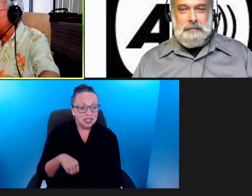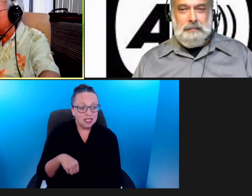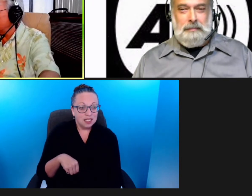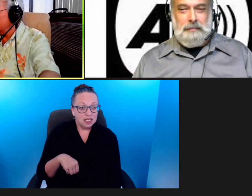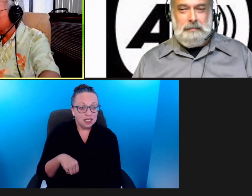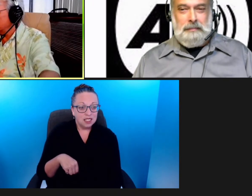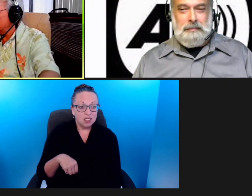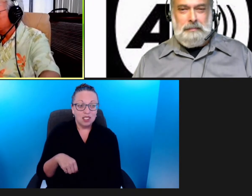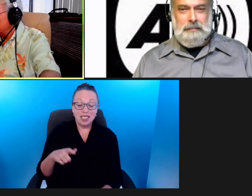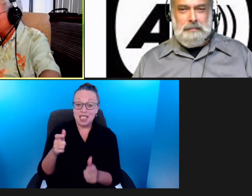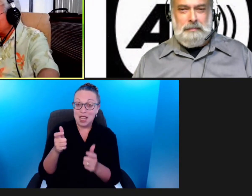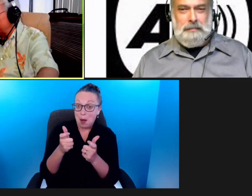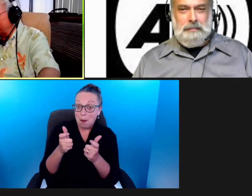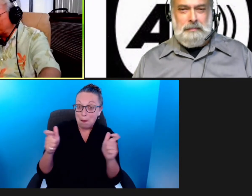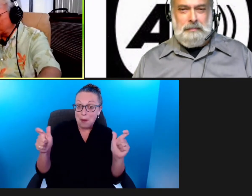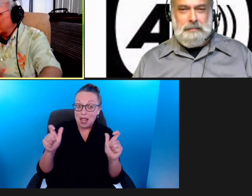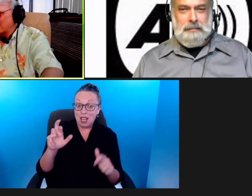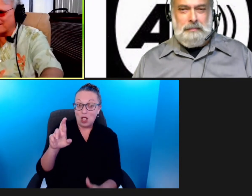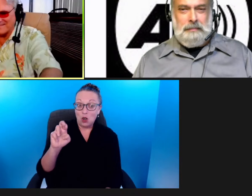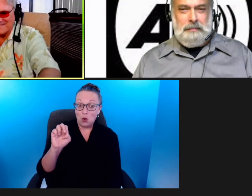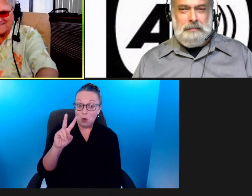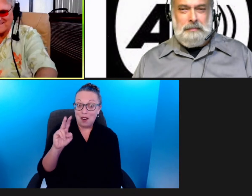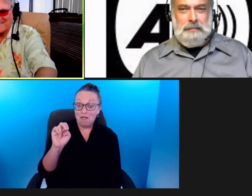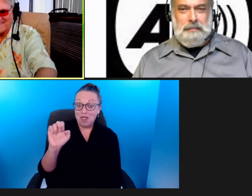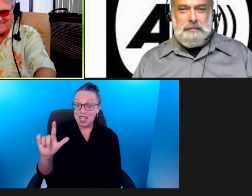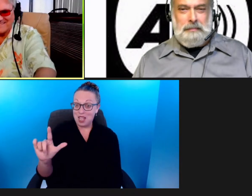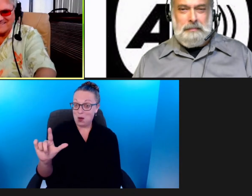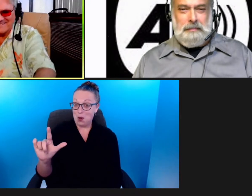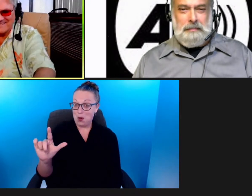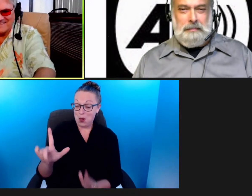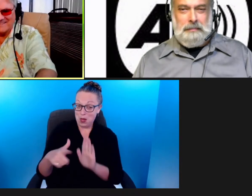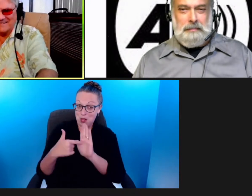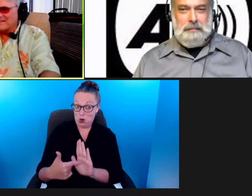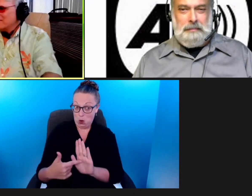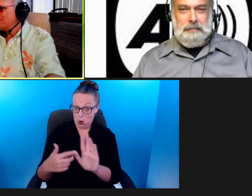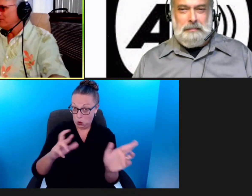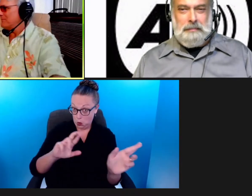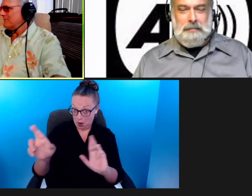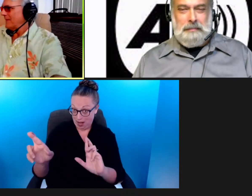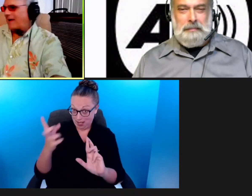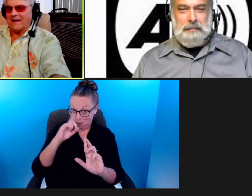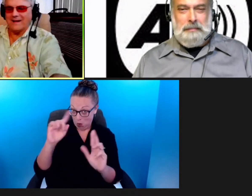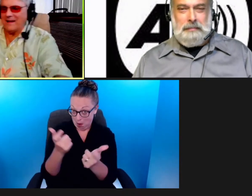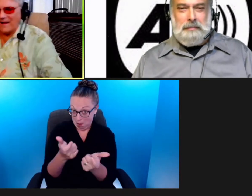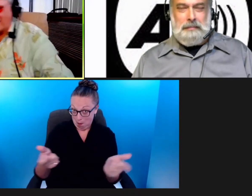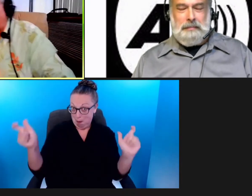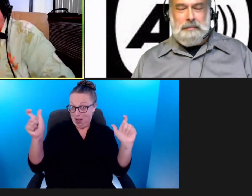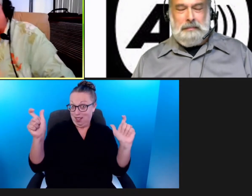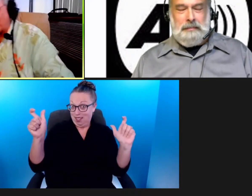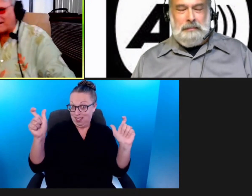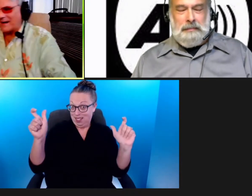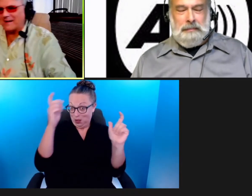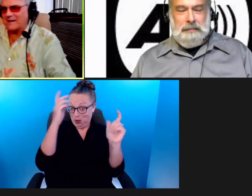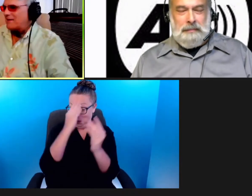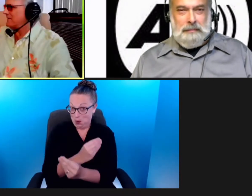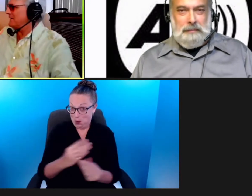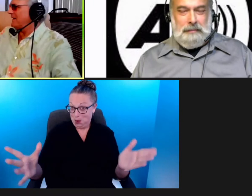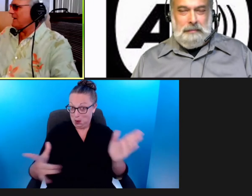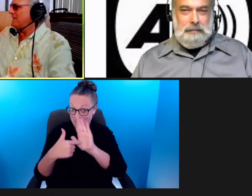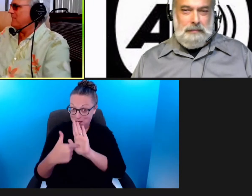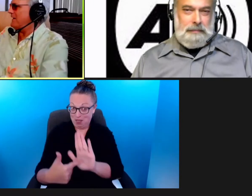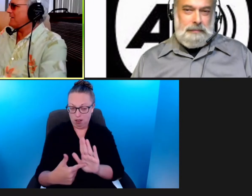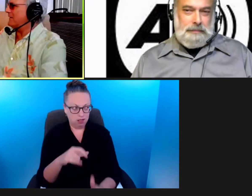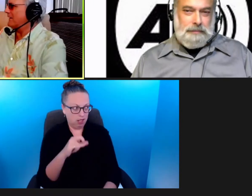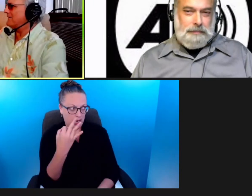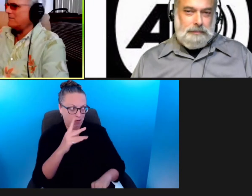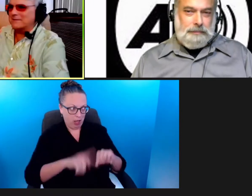big reveal. Are you ready for the big reveal? If I couldn't get